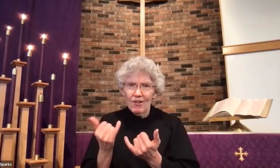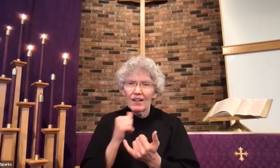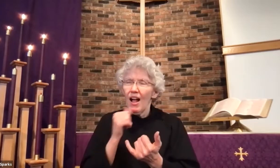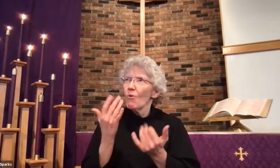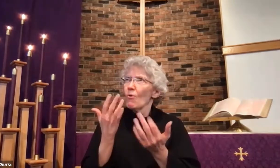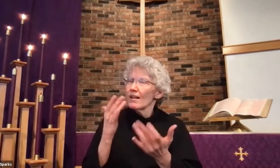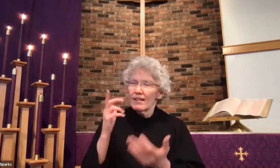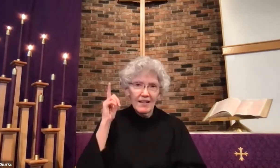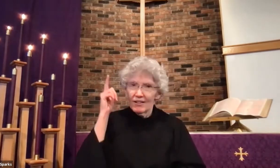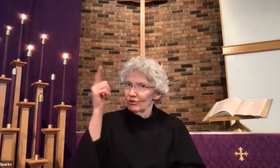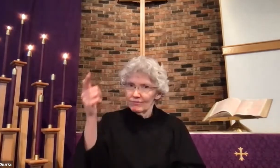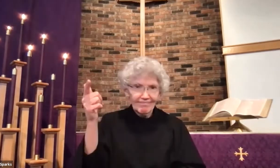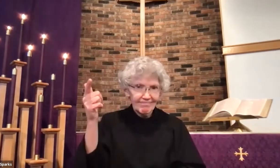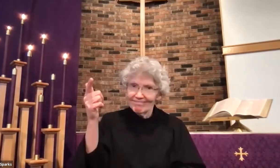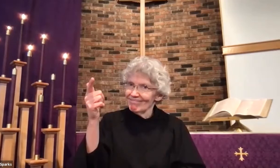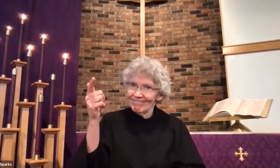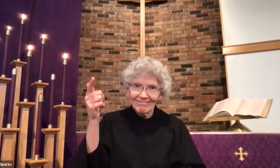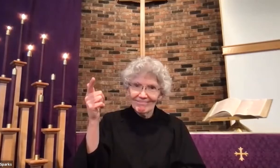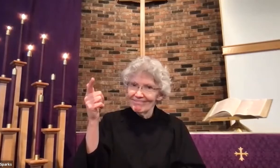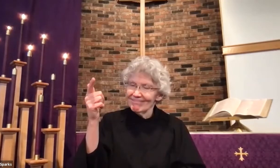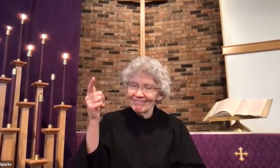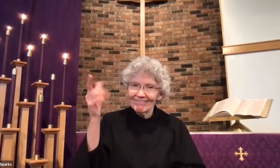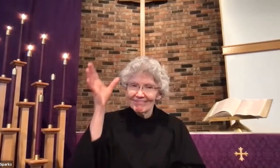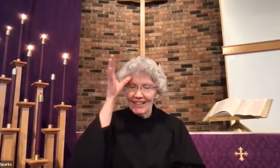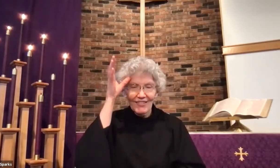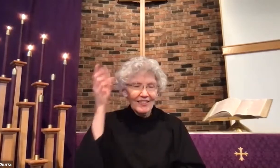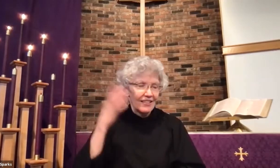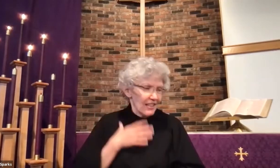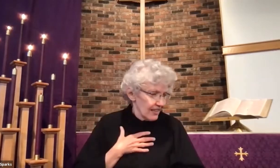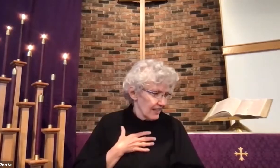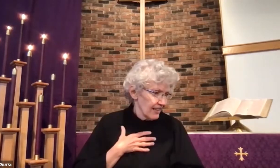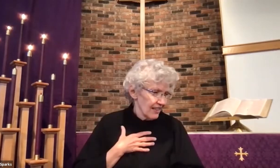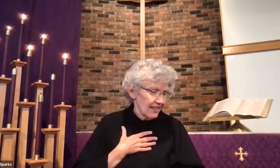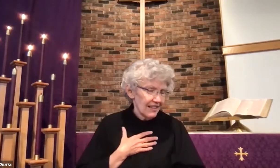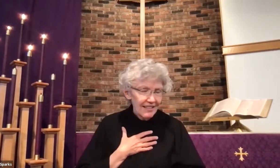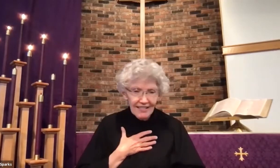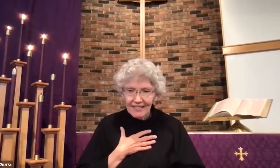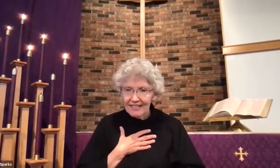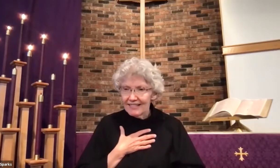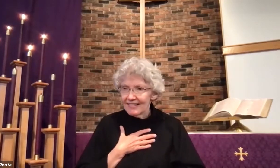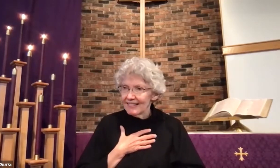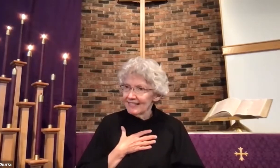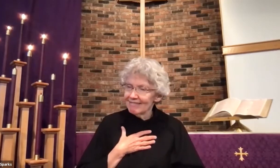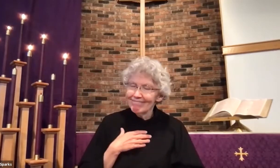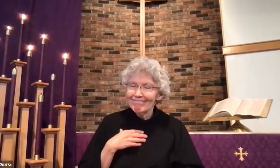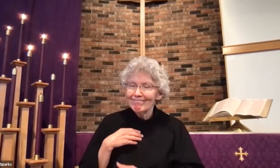your property that I am supposed to receive someday." So the father divided his wealth between his two